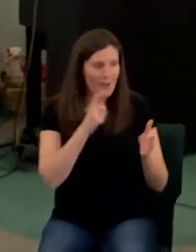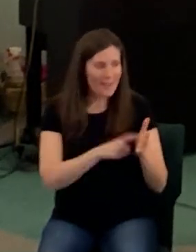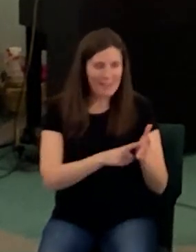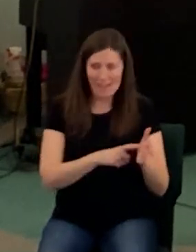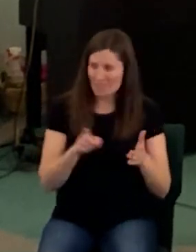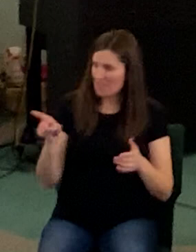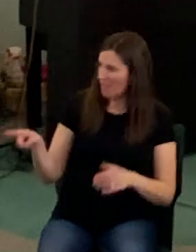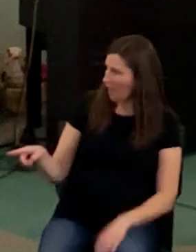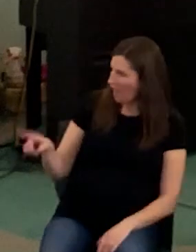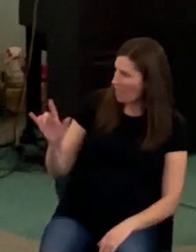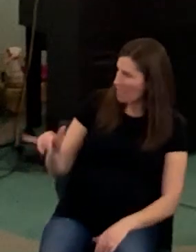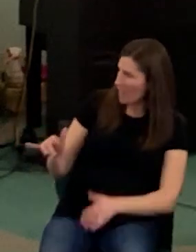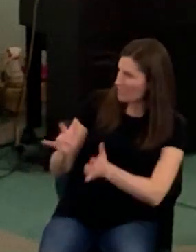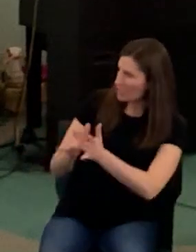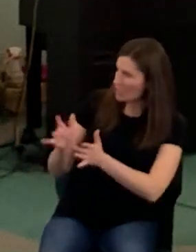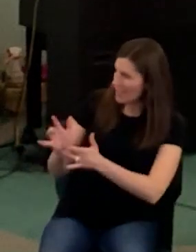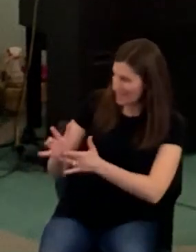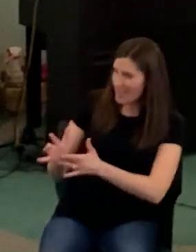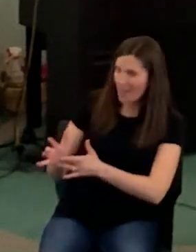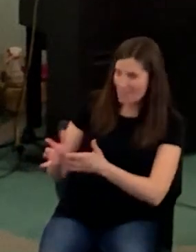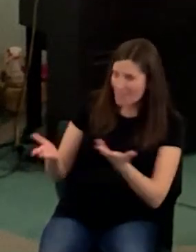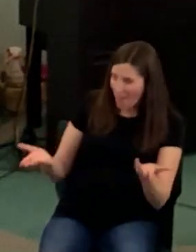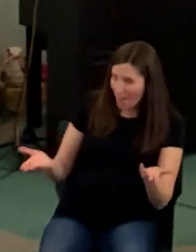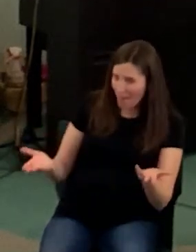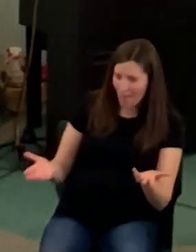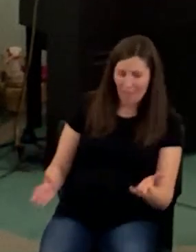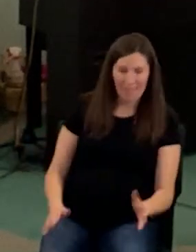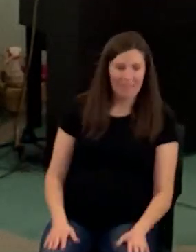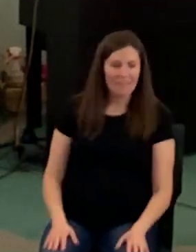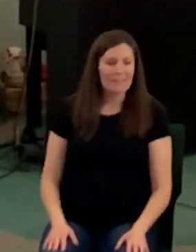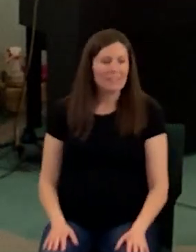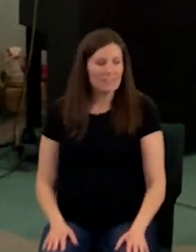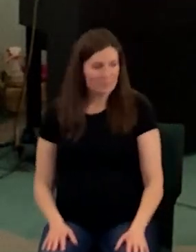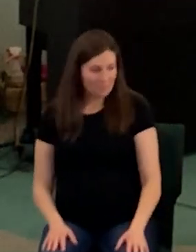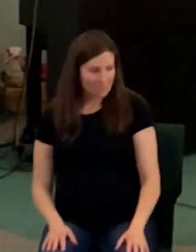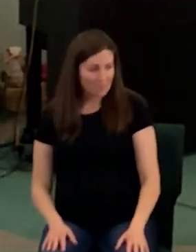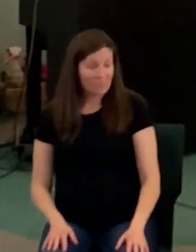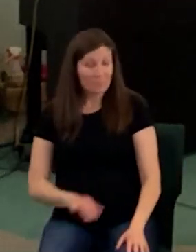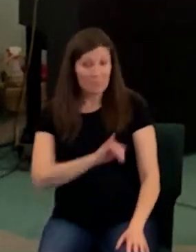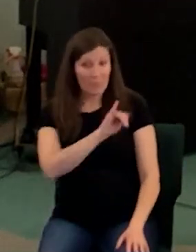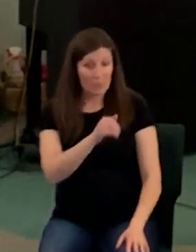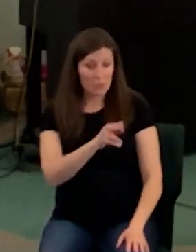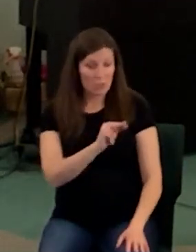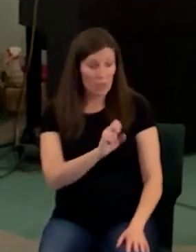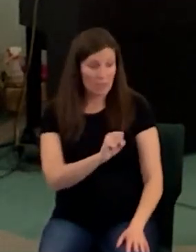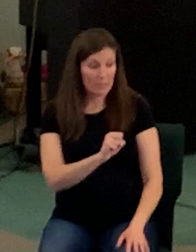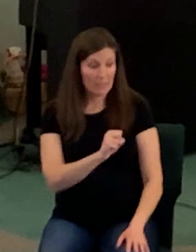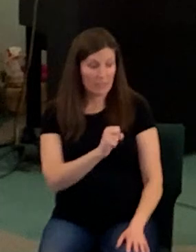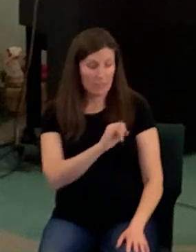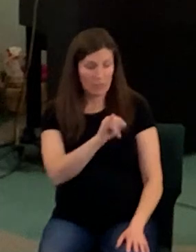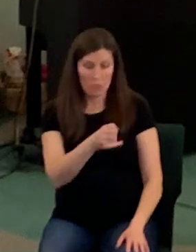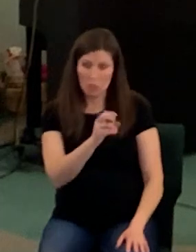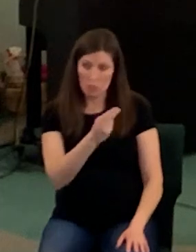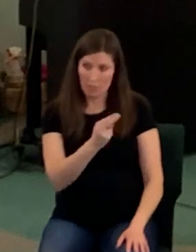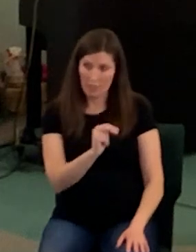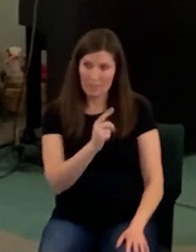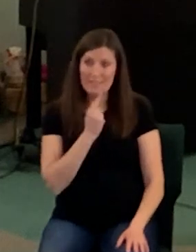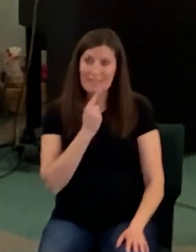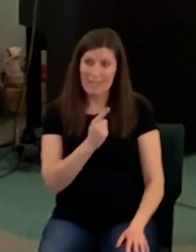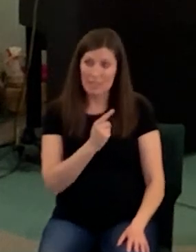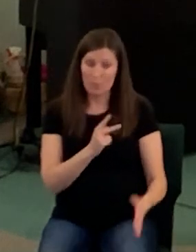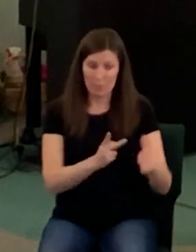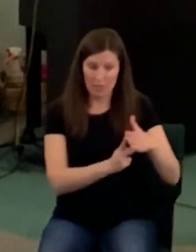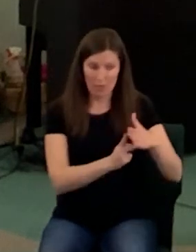whom Jesus loved, which is John the apostle that wrote this, said to Peter, it is the Lord.